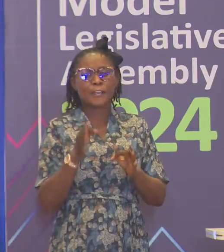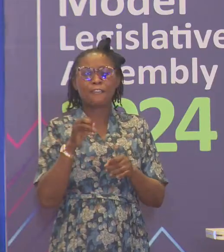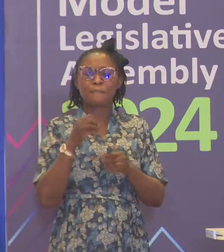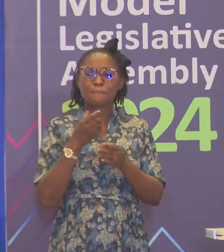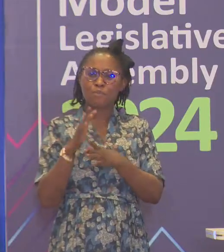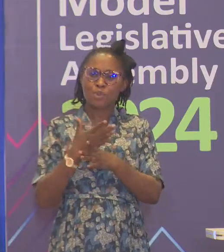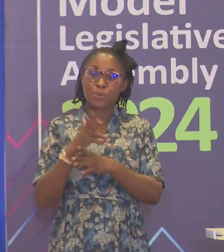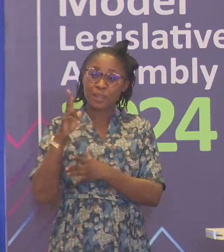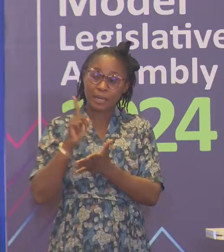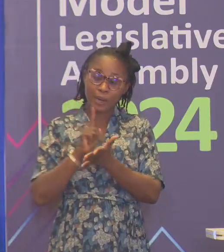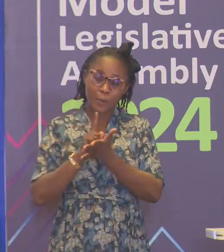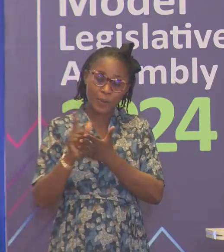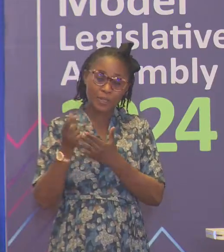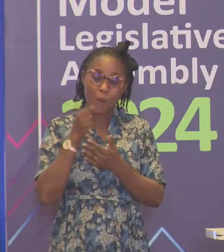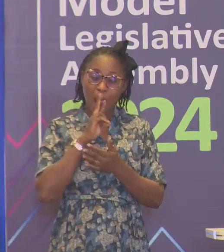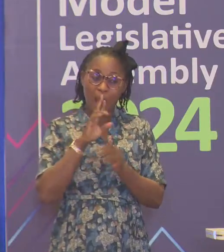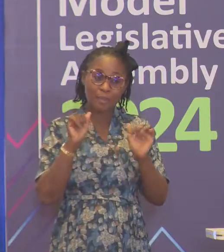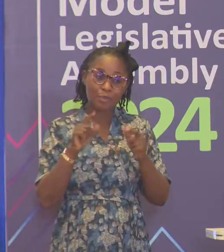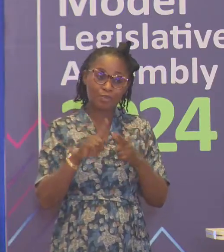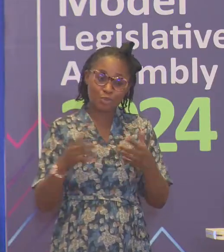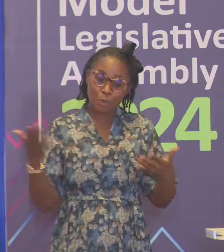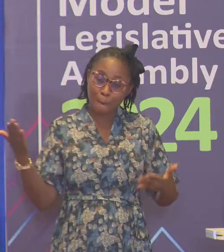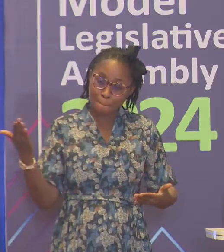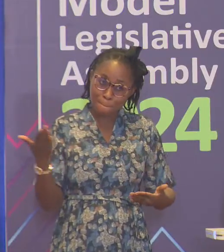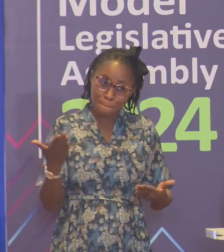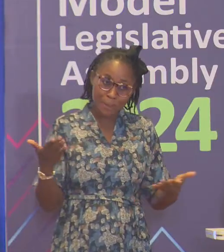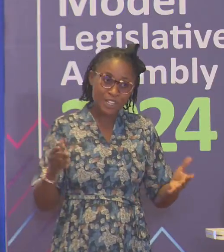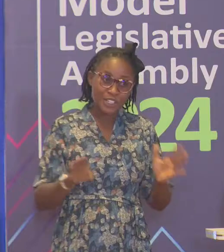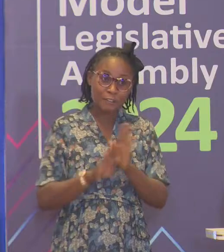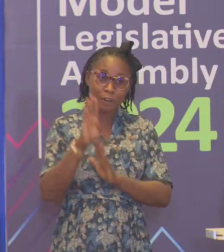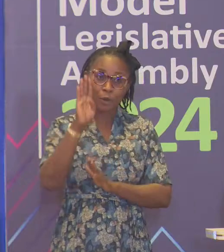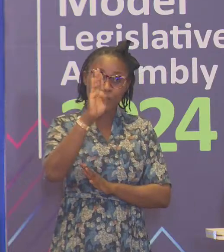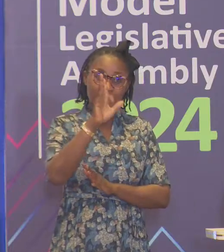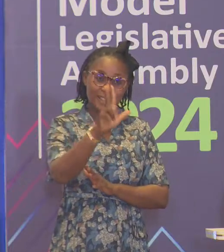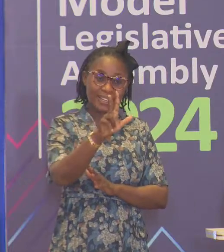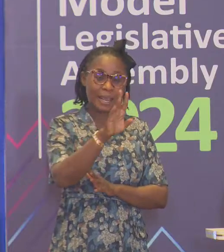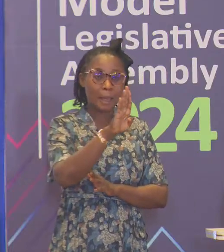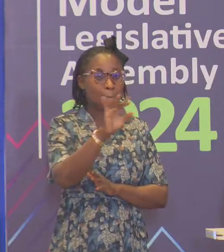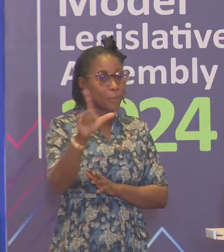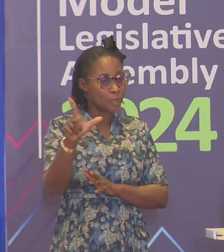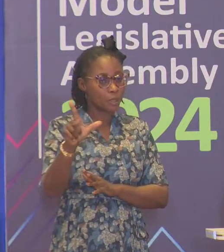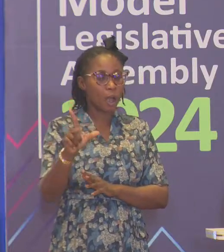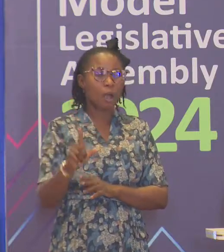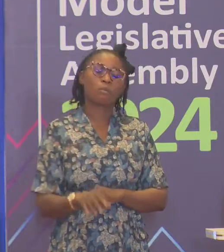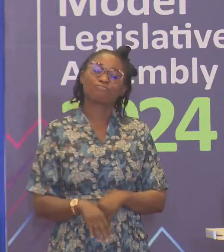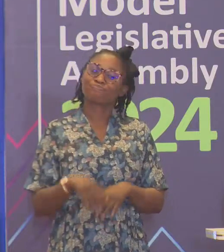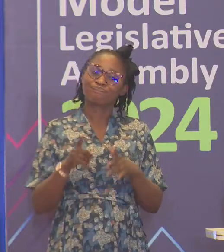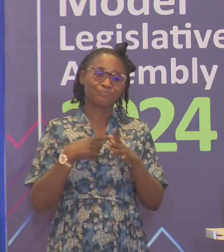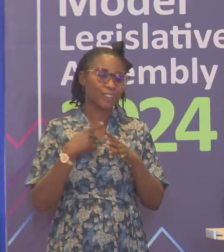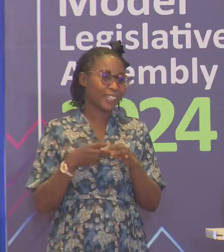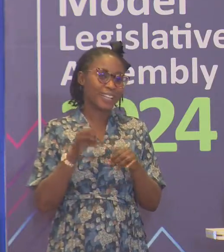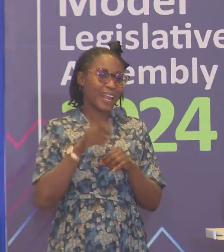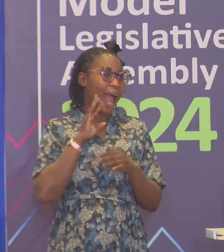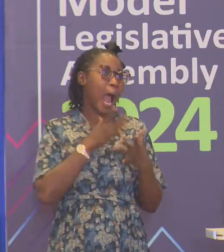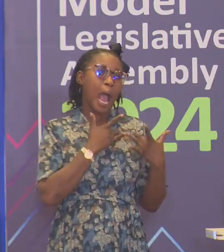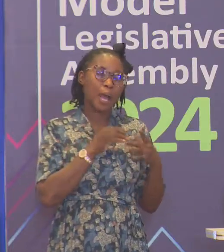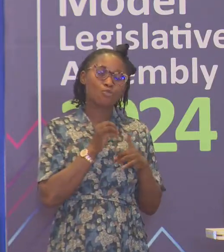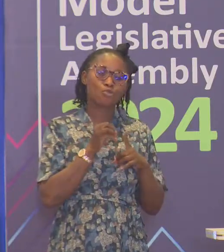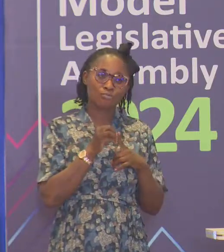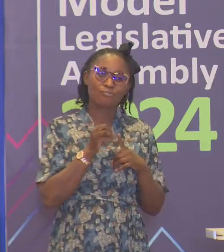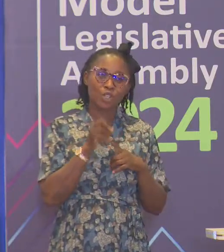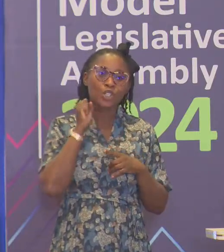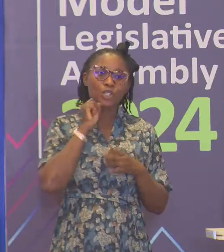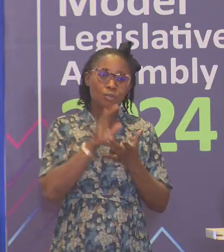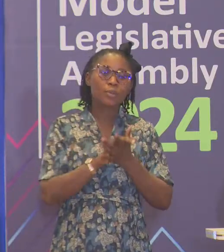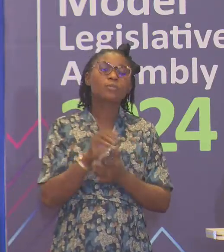weeks, if you be able to bring about 3 bills, then I think even in her heart too, she